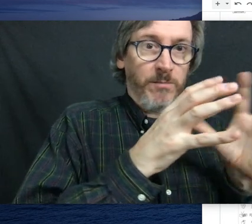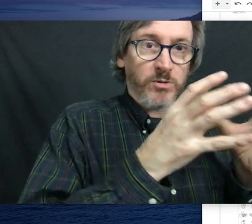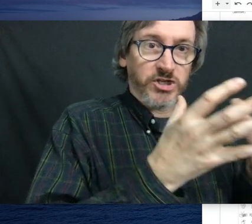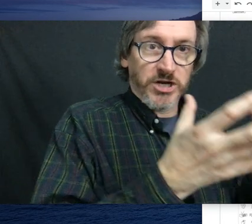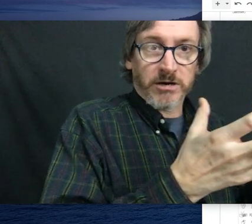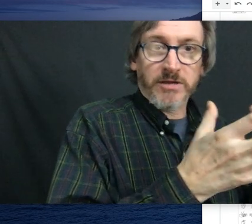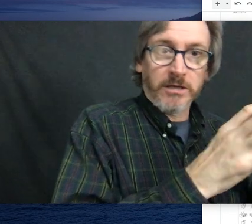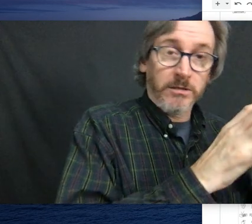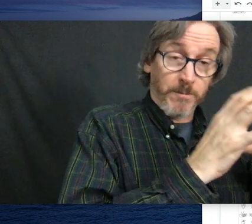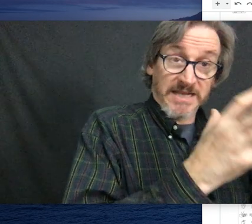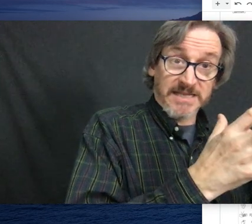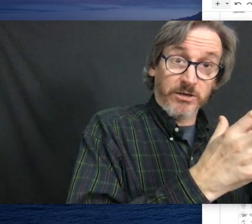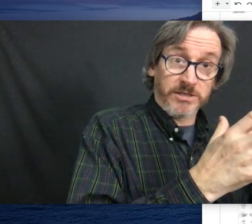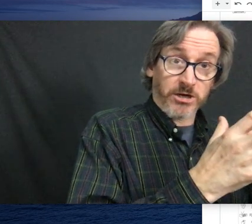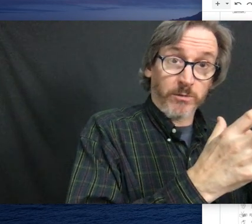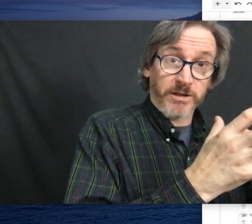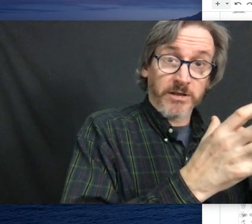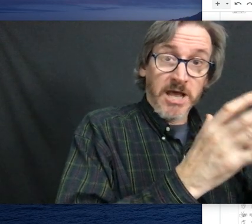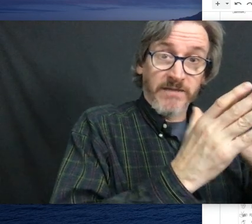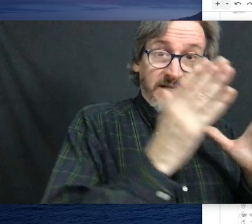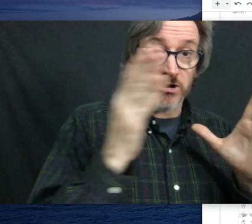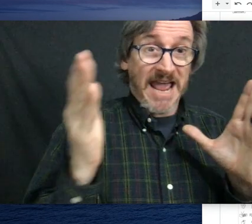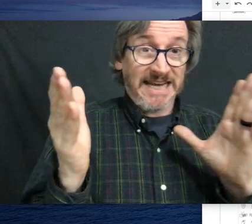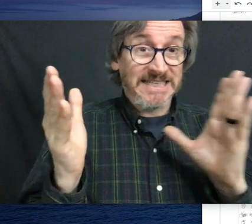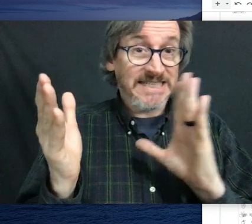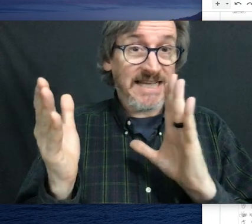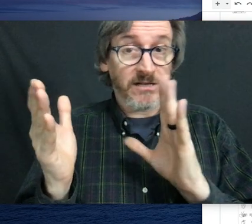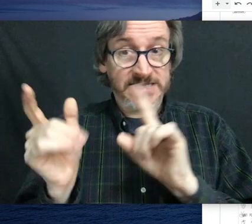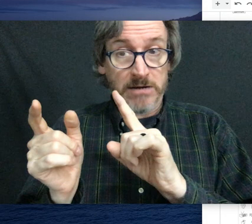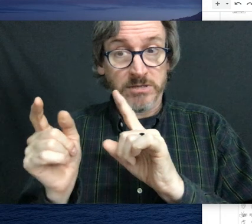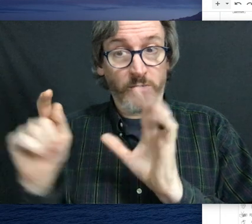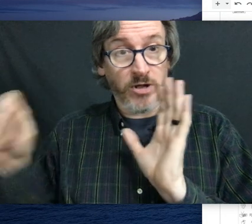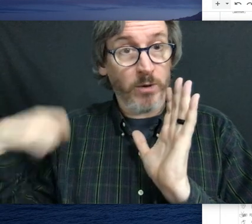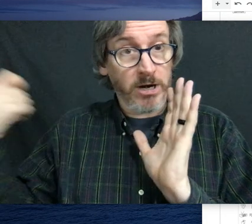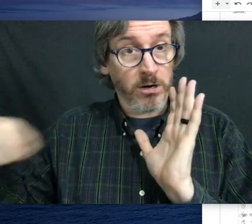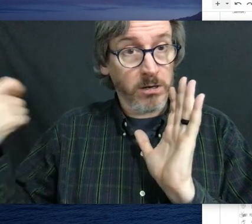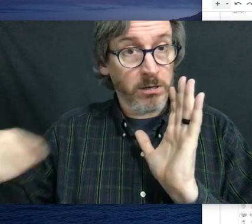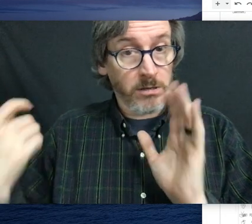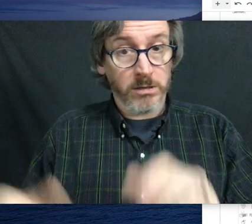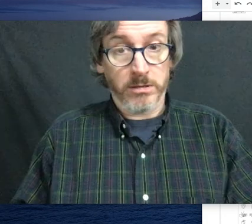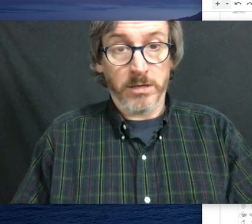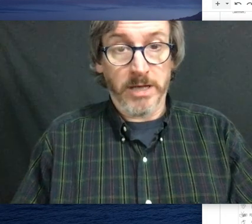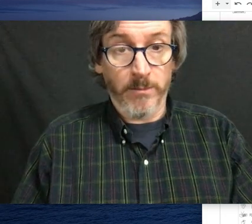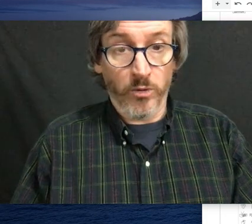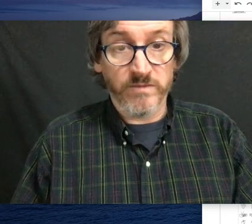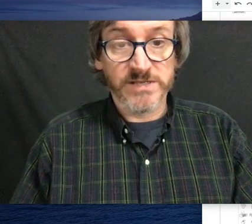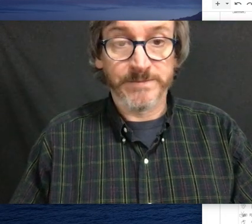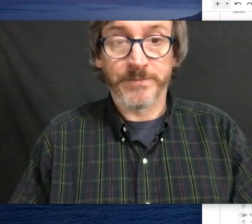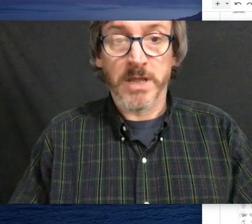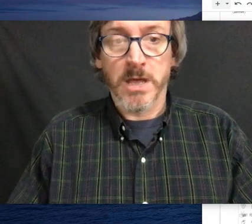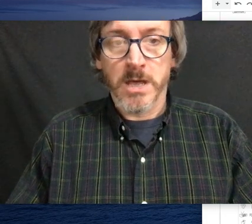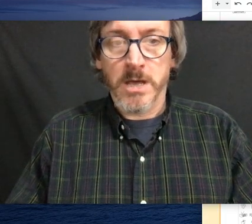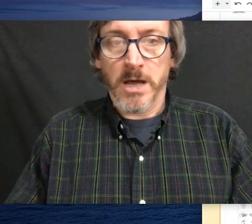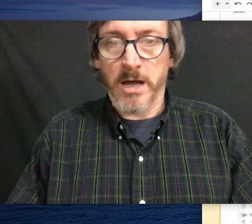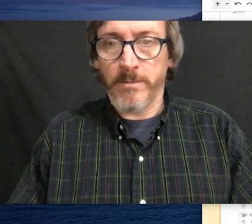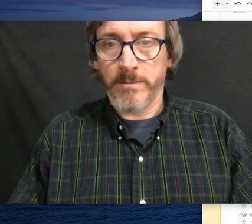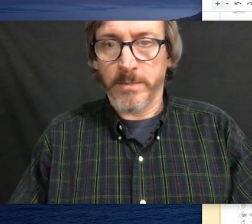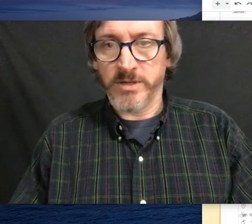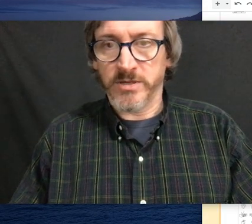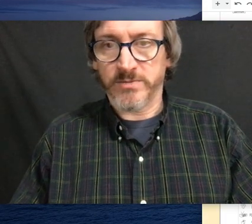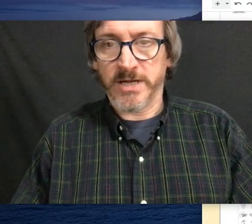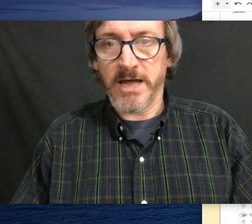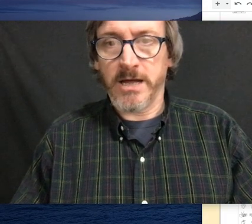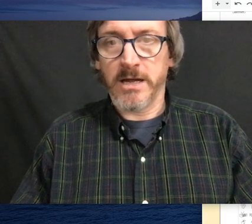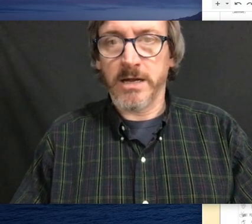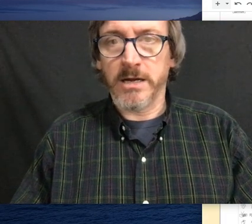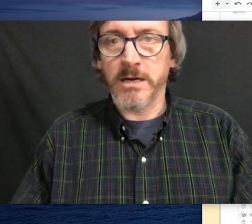what's the most generic thing, the biggest thing you can start with. Then start adding details down to the point where it moves. Let me